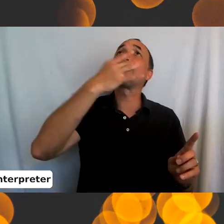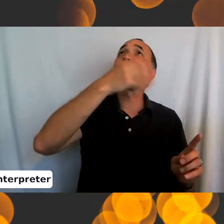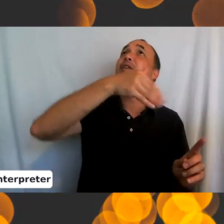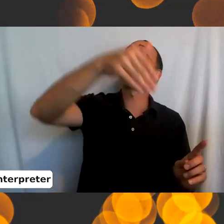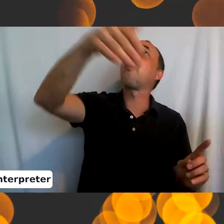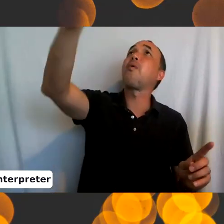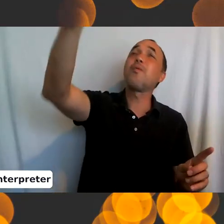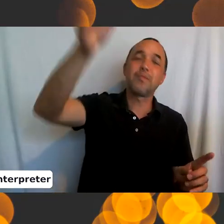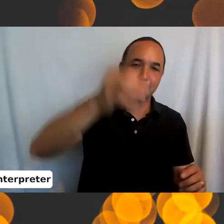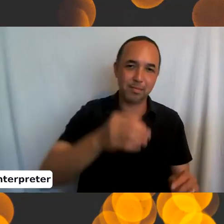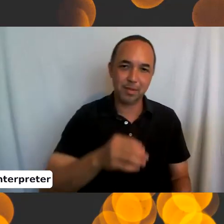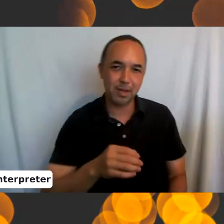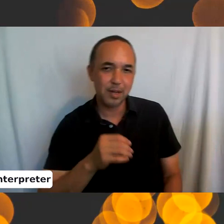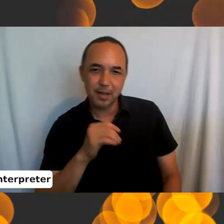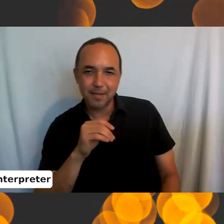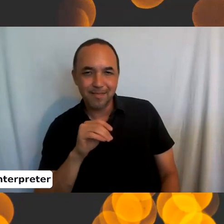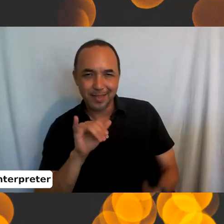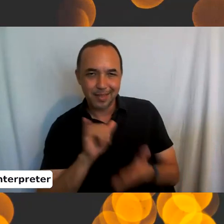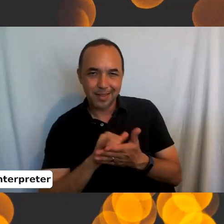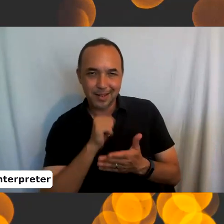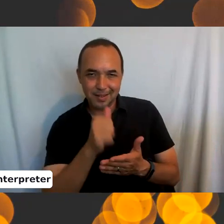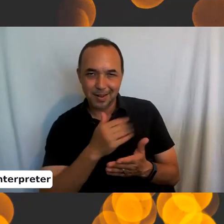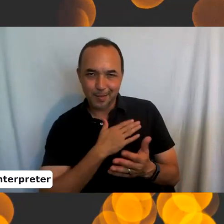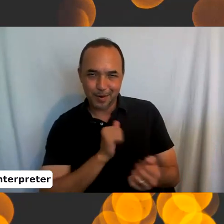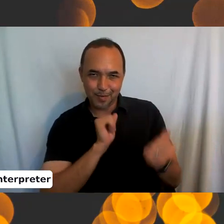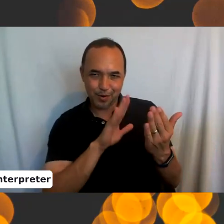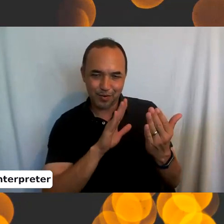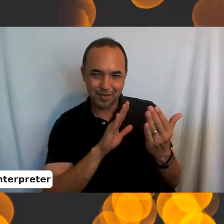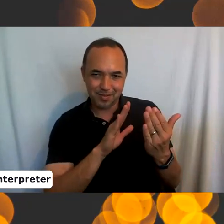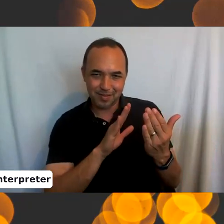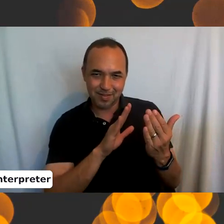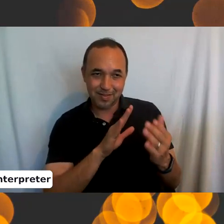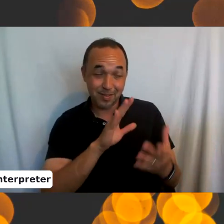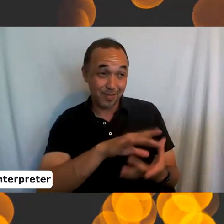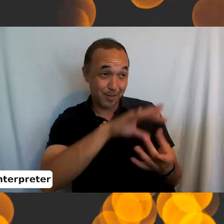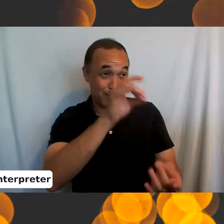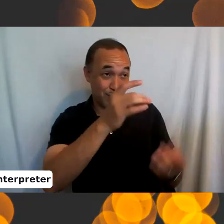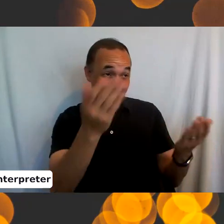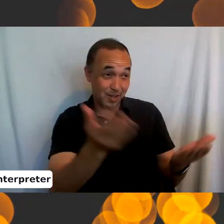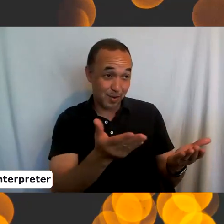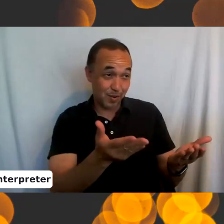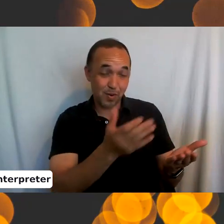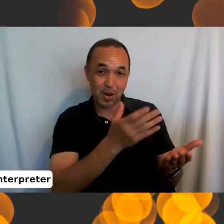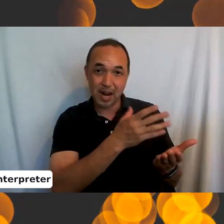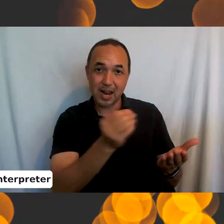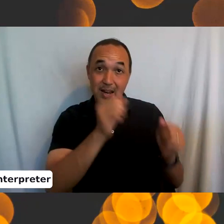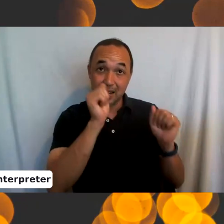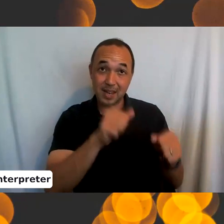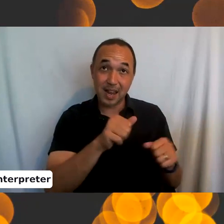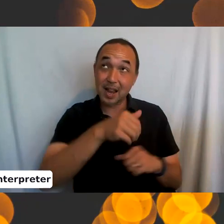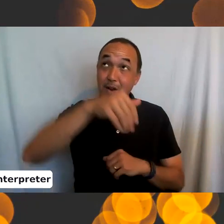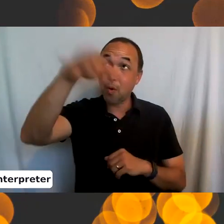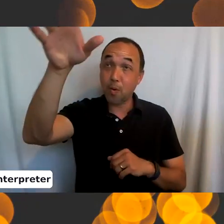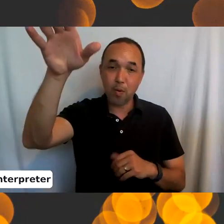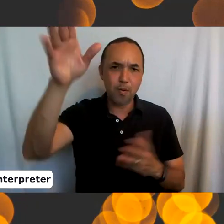That's not how I do things. I feel as though spirits are here and can cross over, but I feel like they are